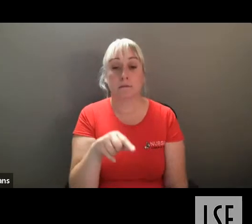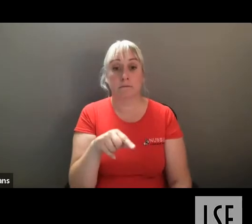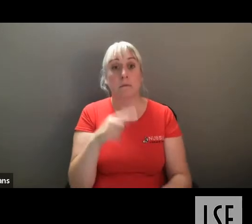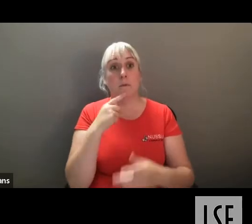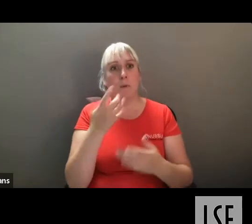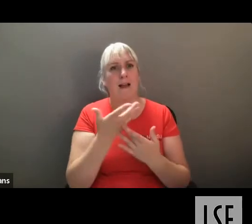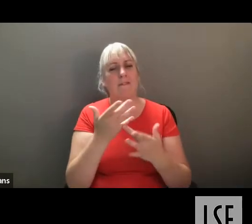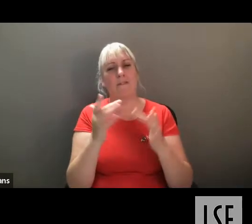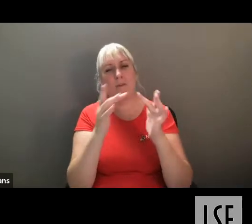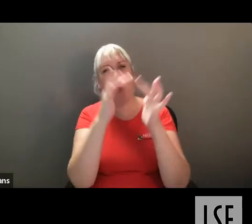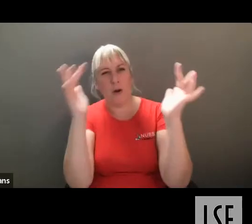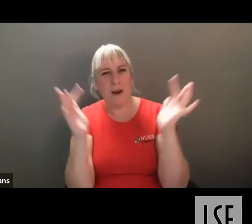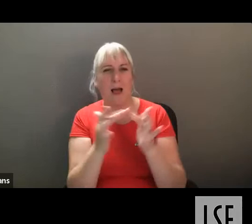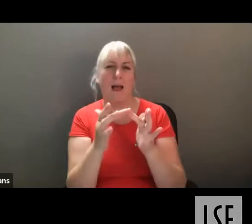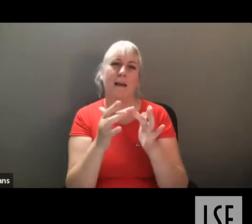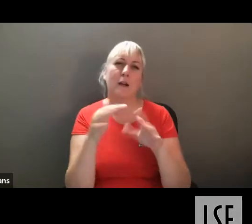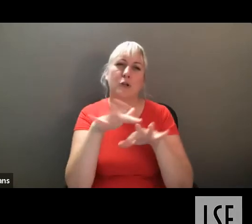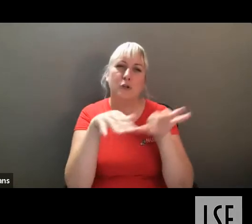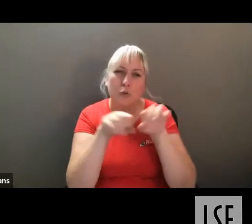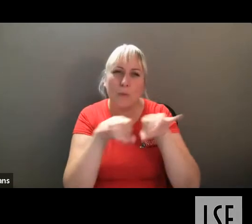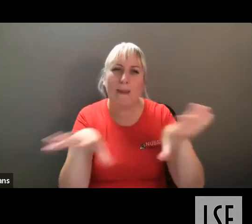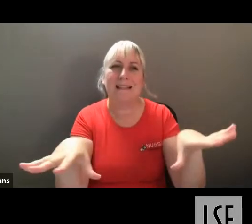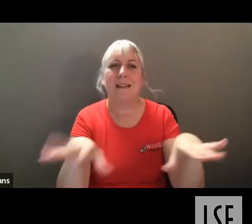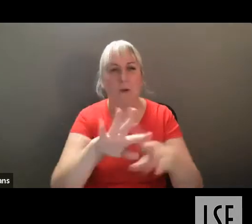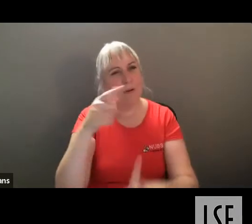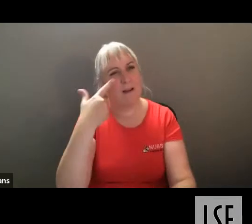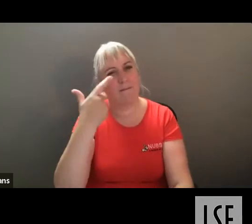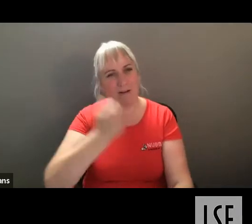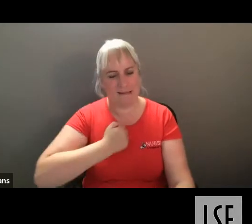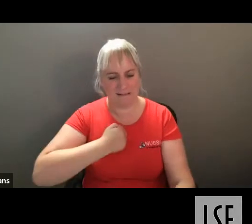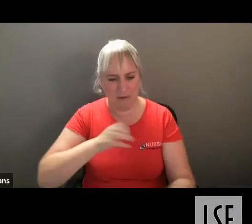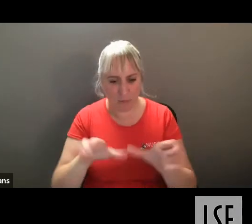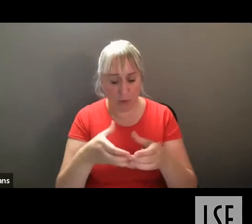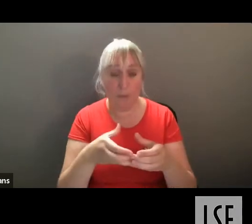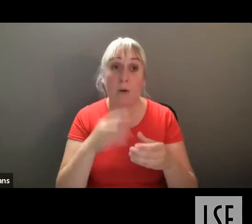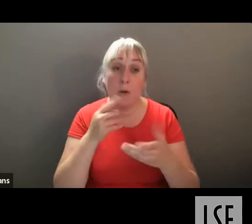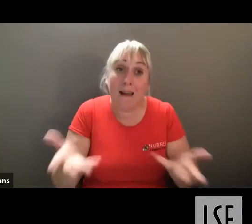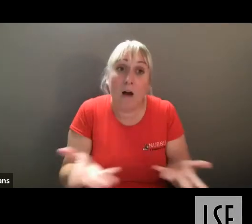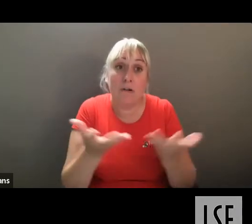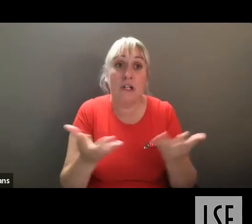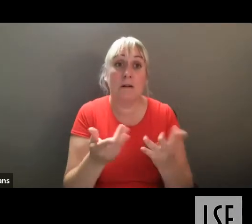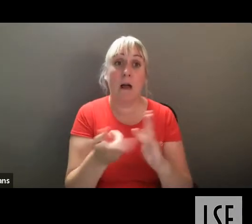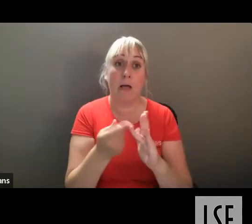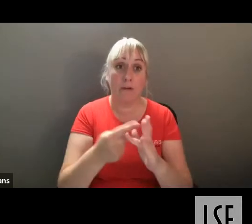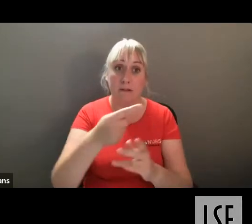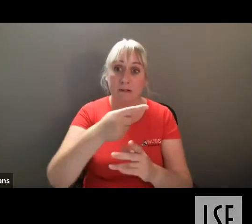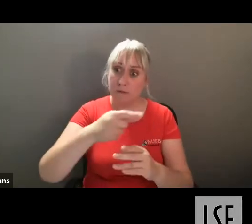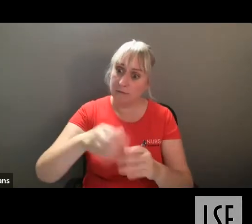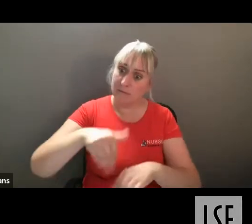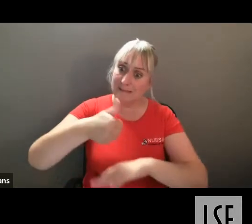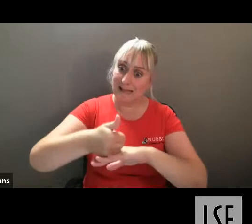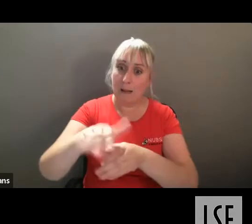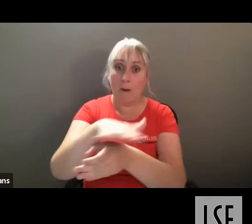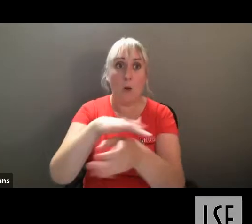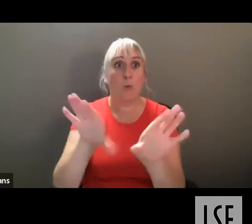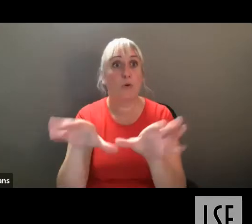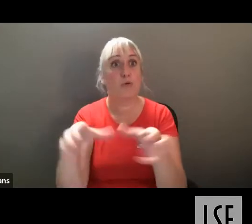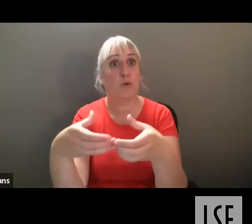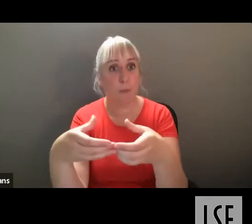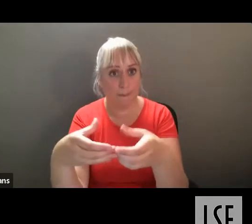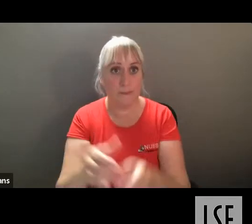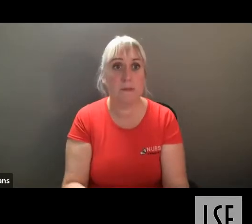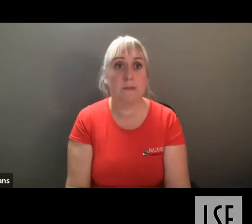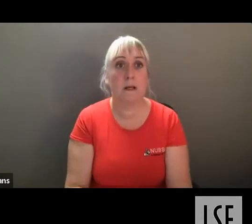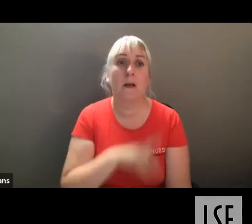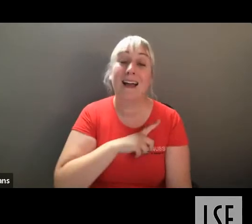presence, is encouraging groups around the country to set up local groups, not just to fight the system, but also